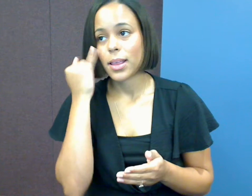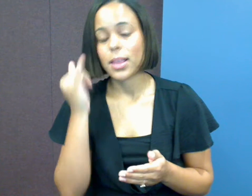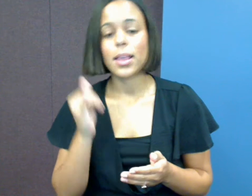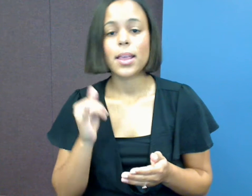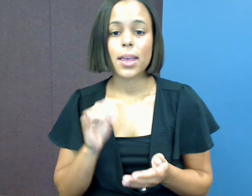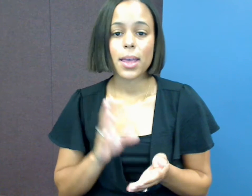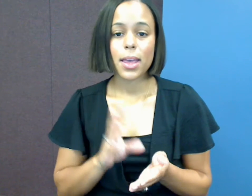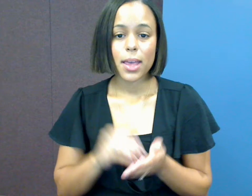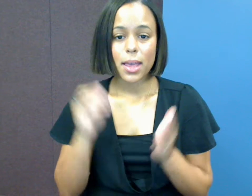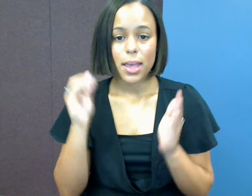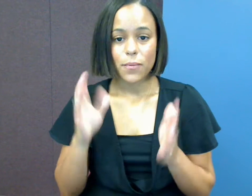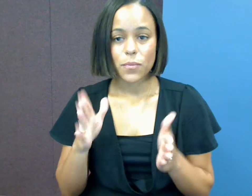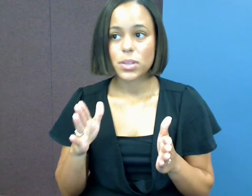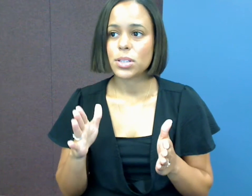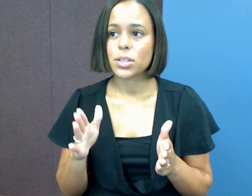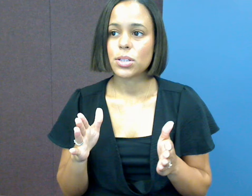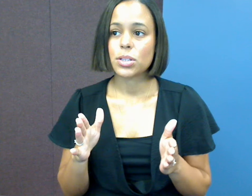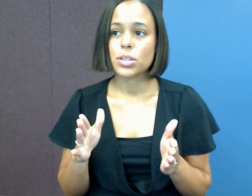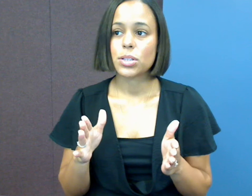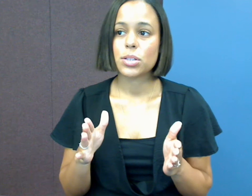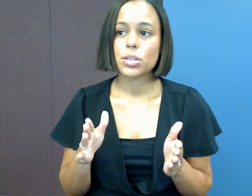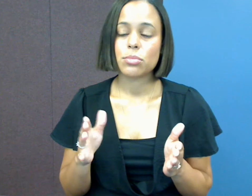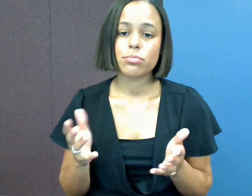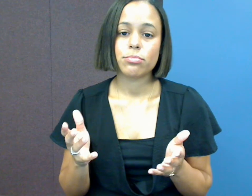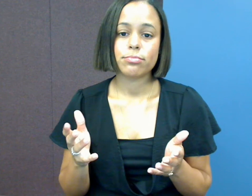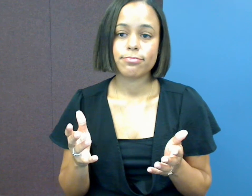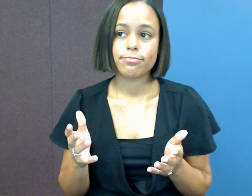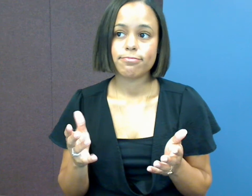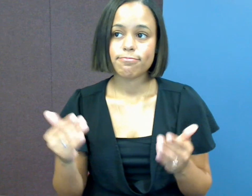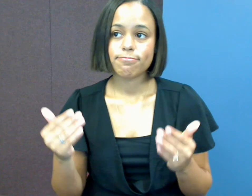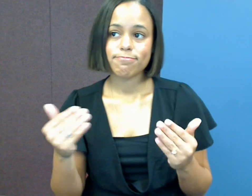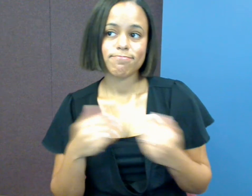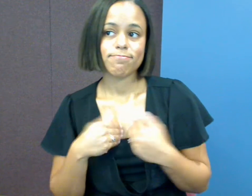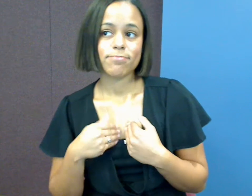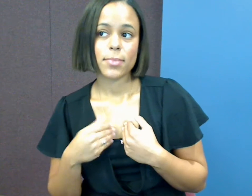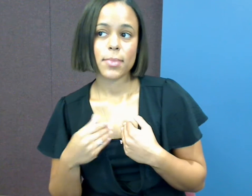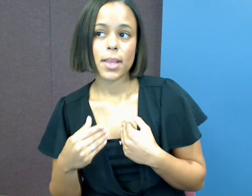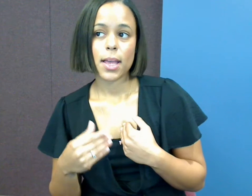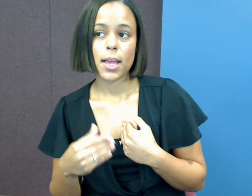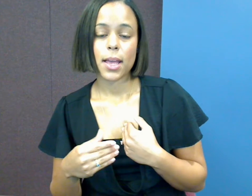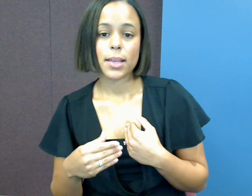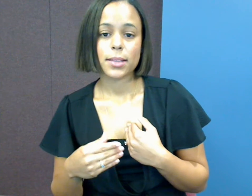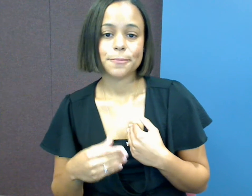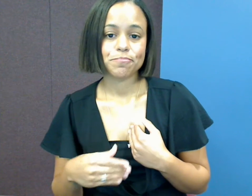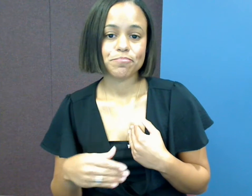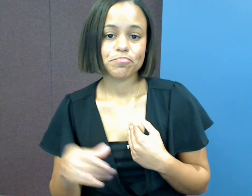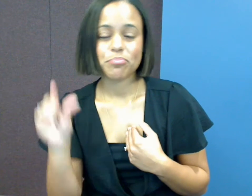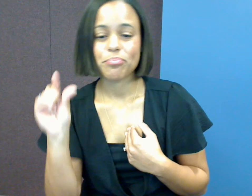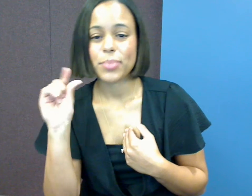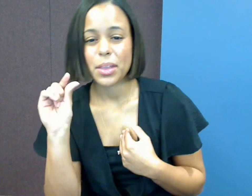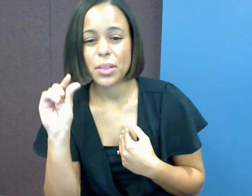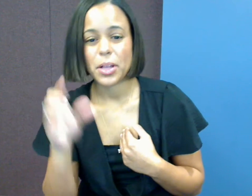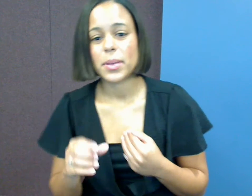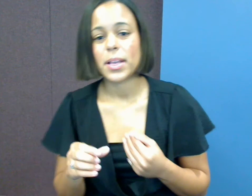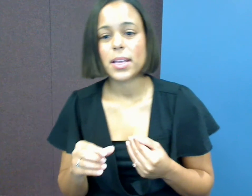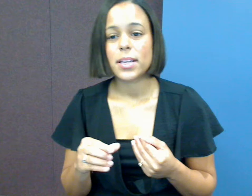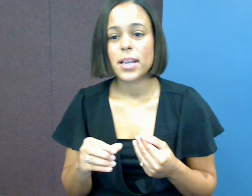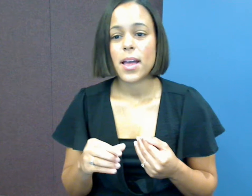in for some preliminary advising or expressing interest in the college, or to begin the testing